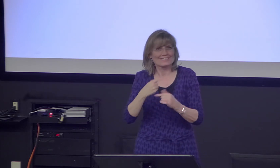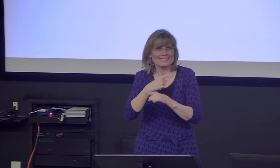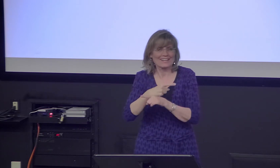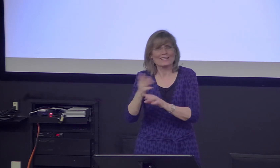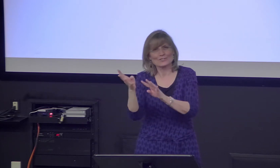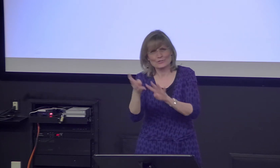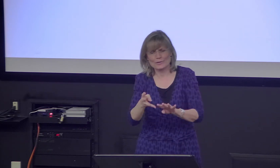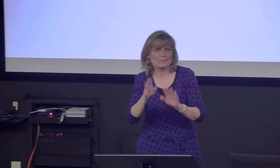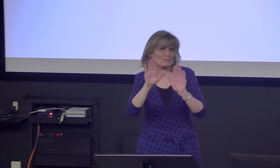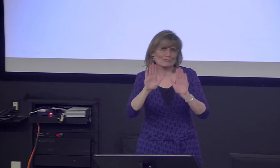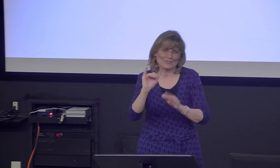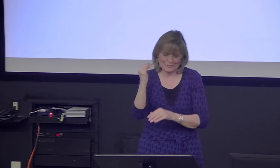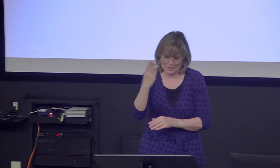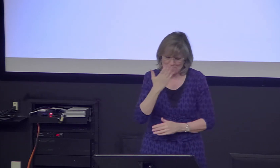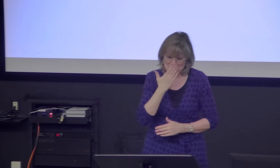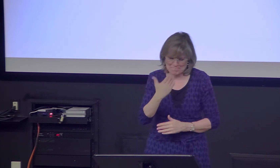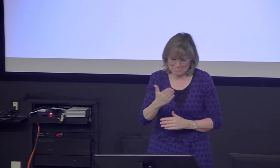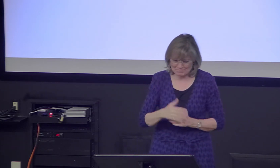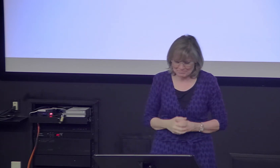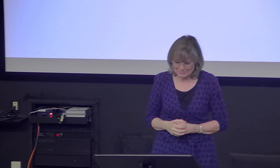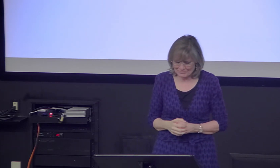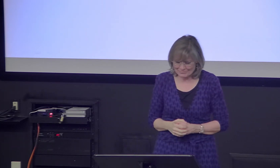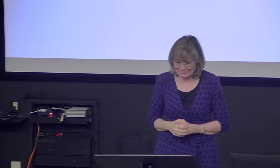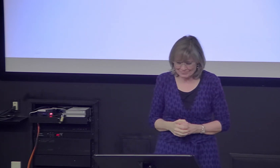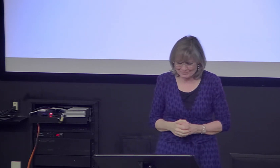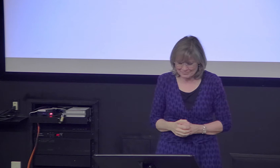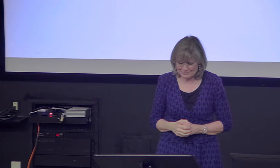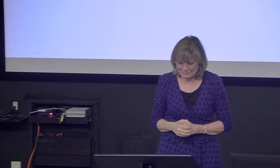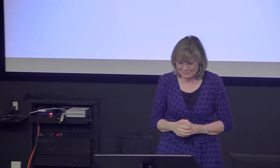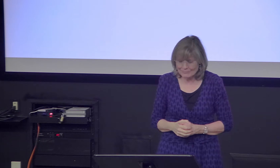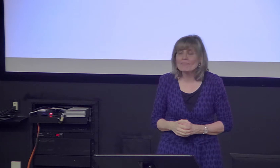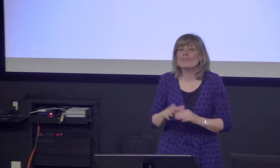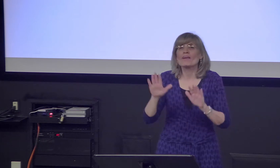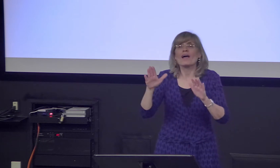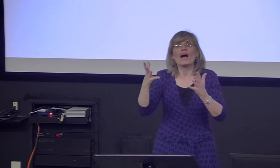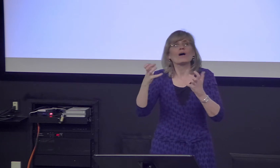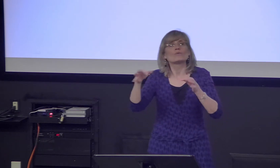from the TV department and streaming this live. Thank you.